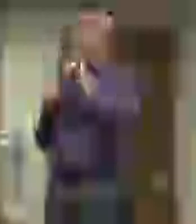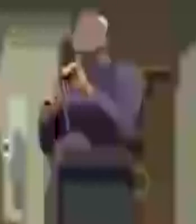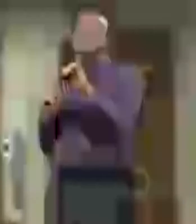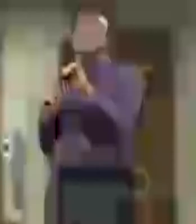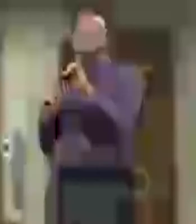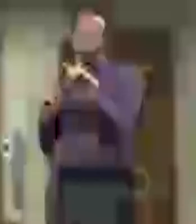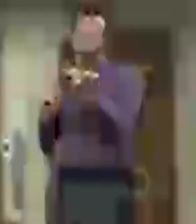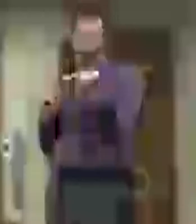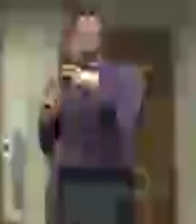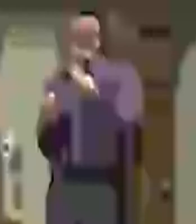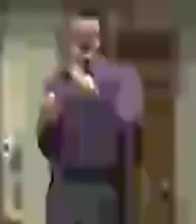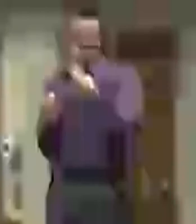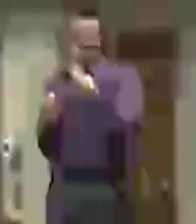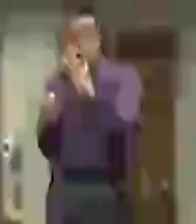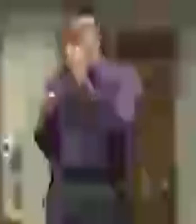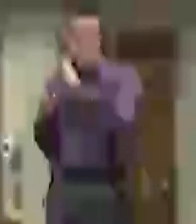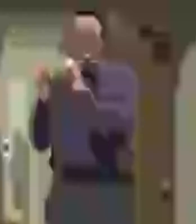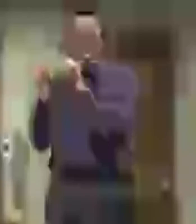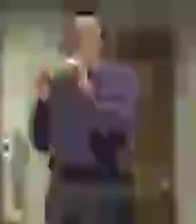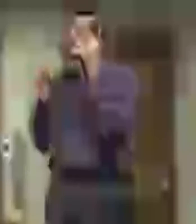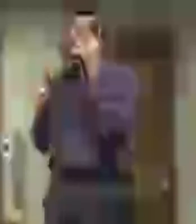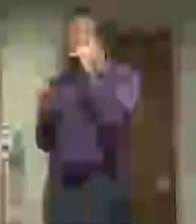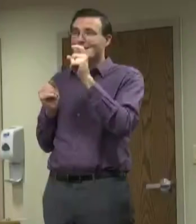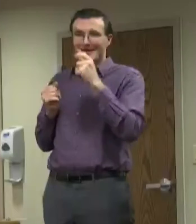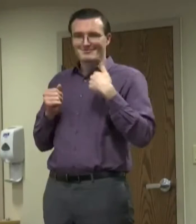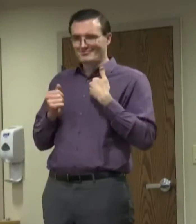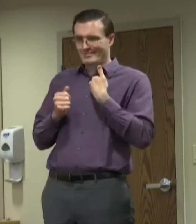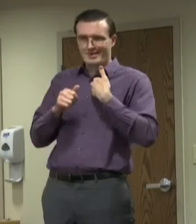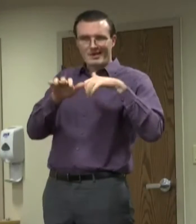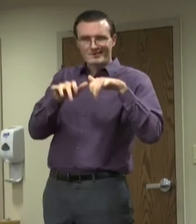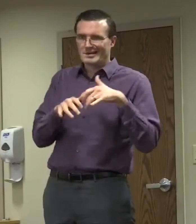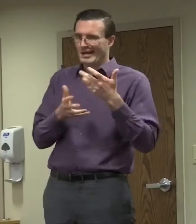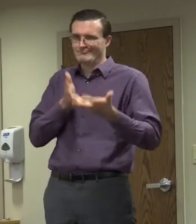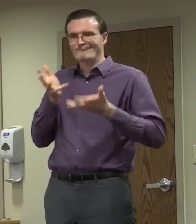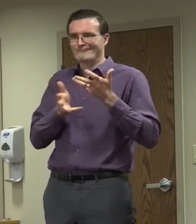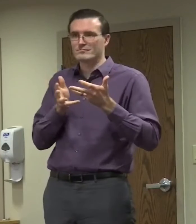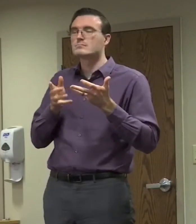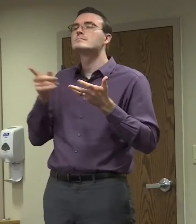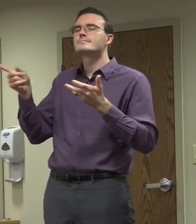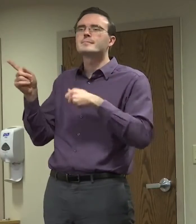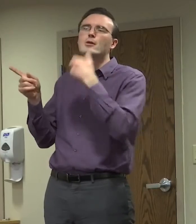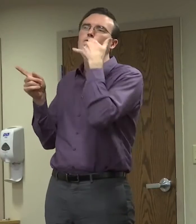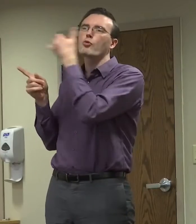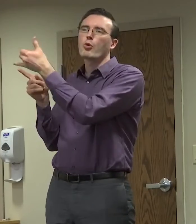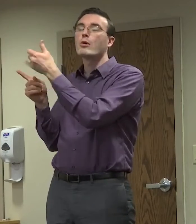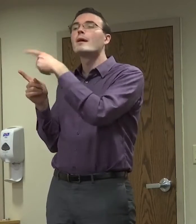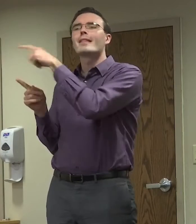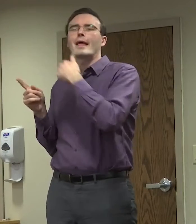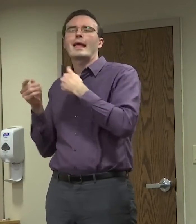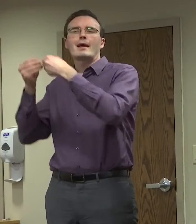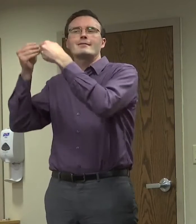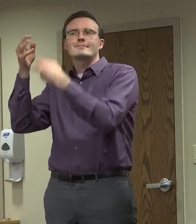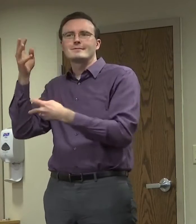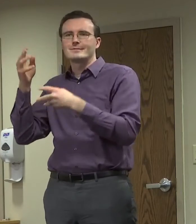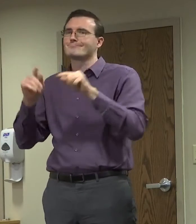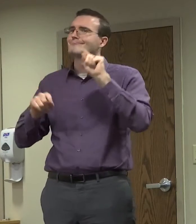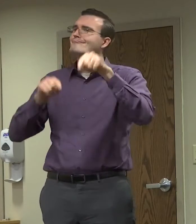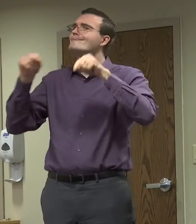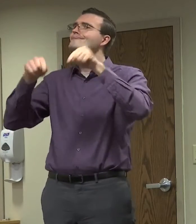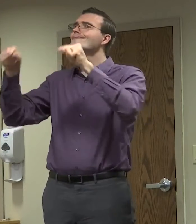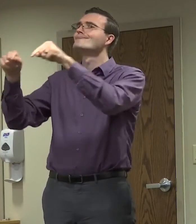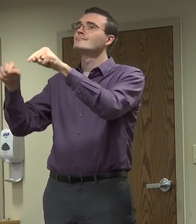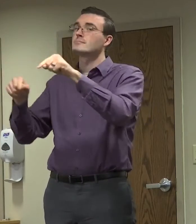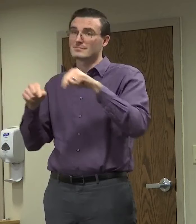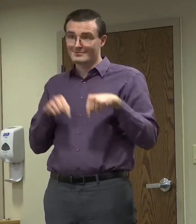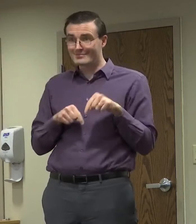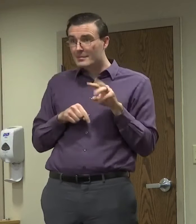hotline if you are an individual that needs telephone assistance. And they have a listing of multiple sites and locations. Winnebago County, obviously we